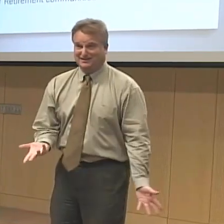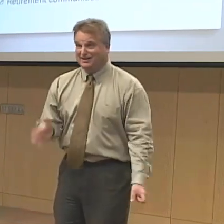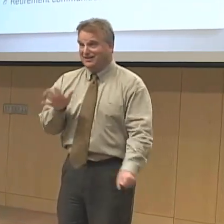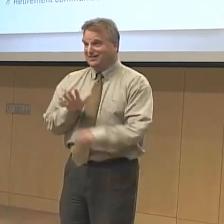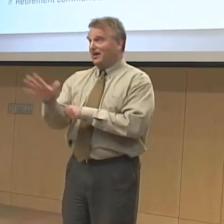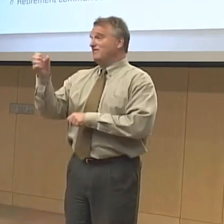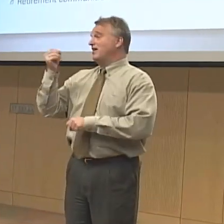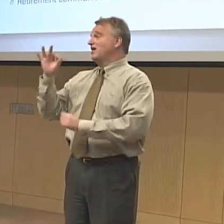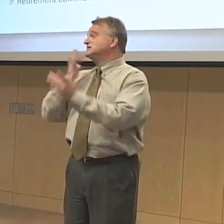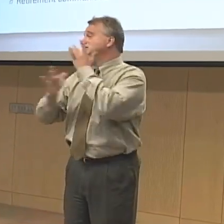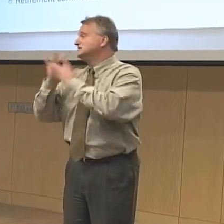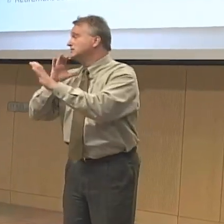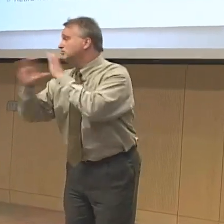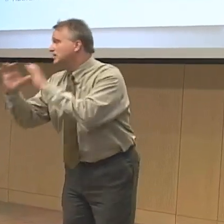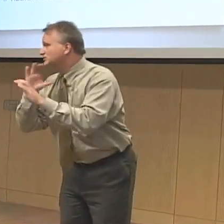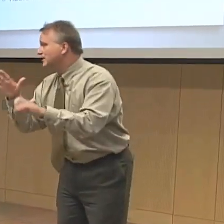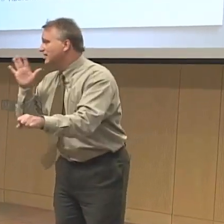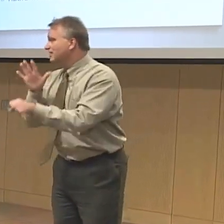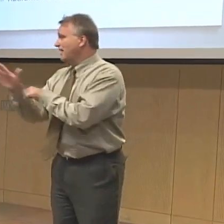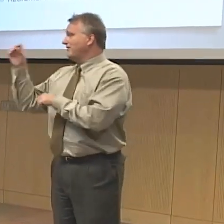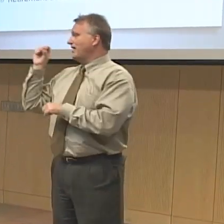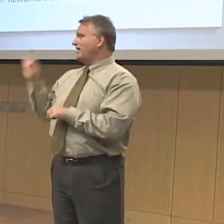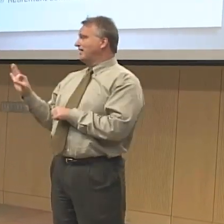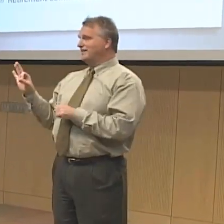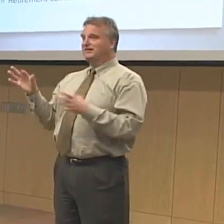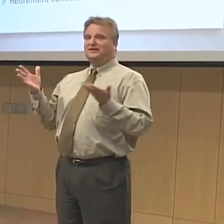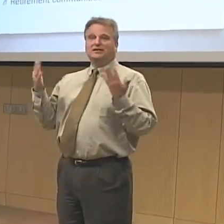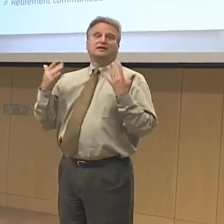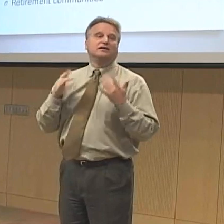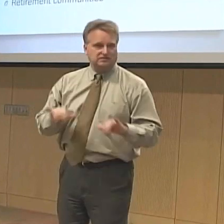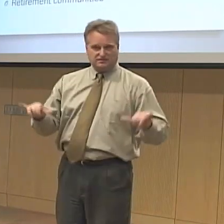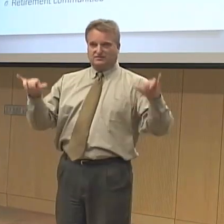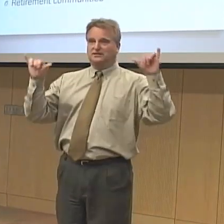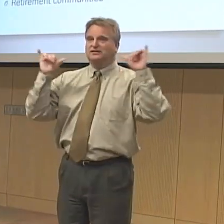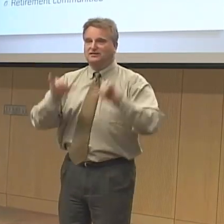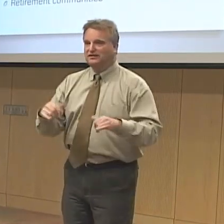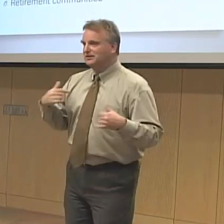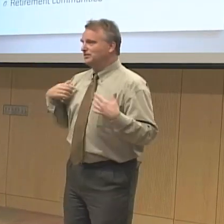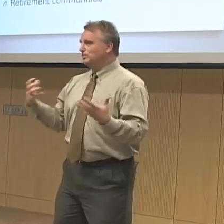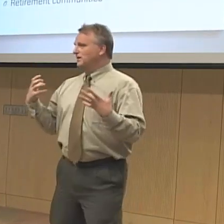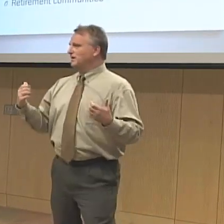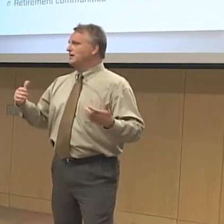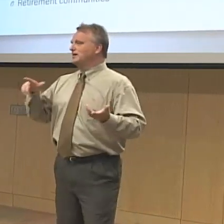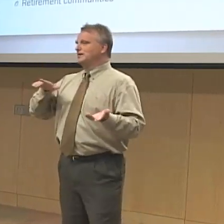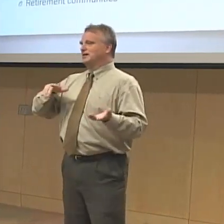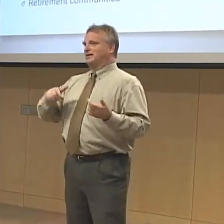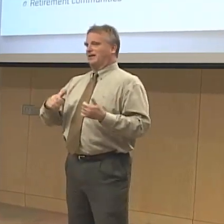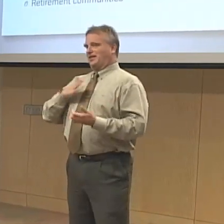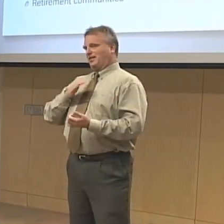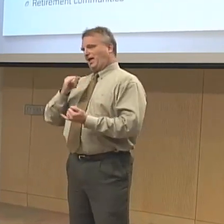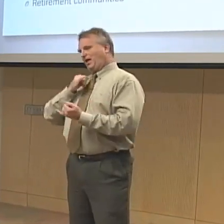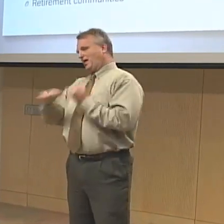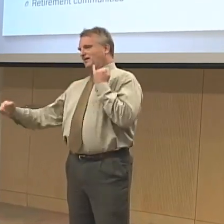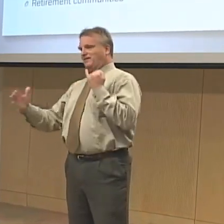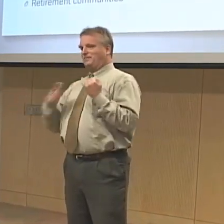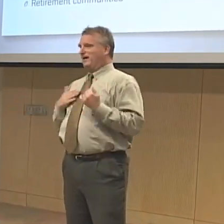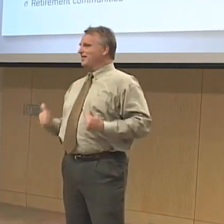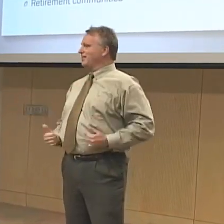really, enough of poor communication, enough of the same old, same old. At the end of